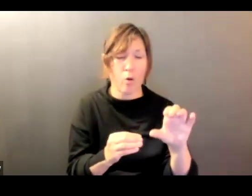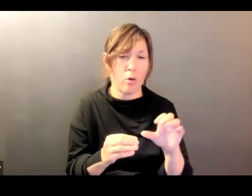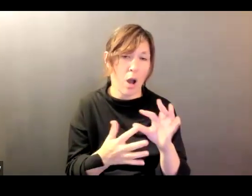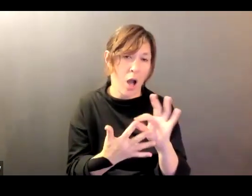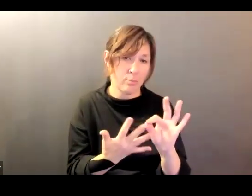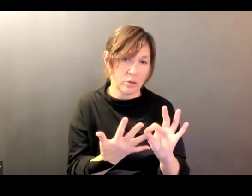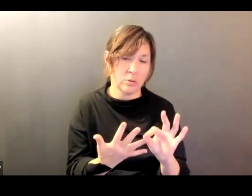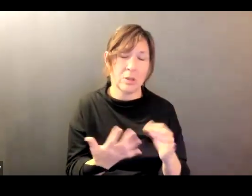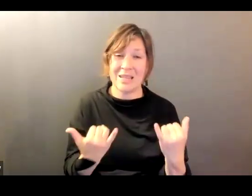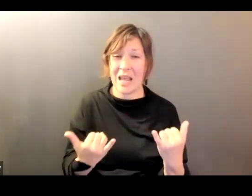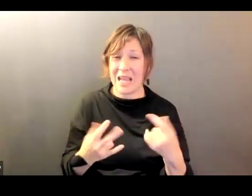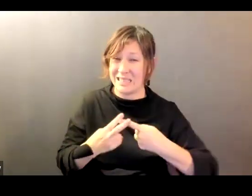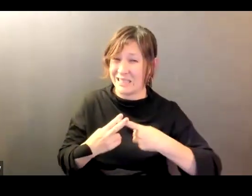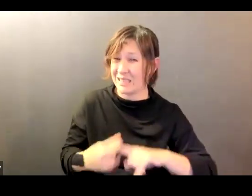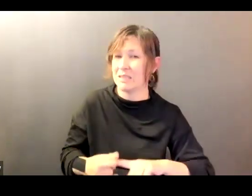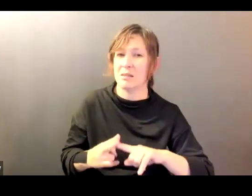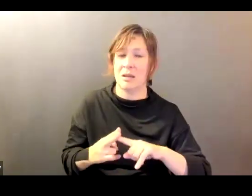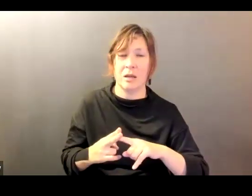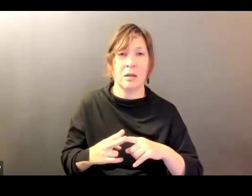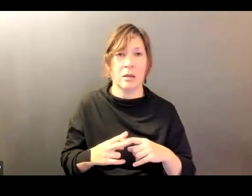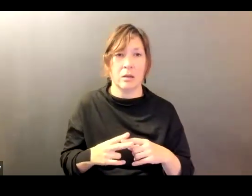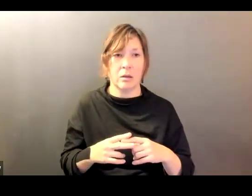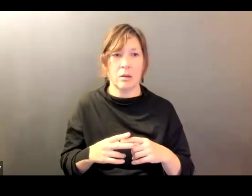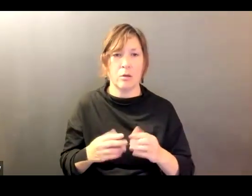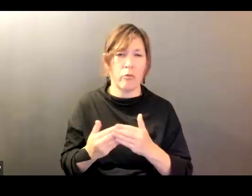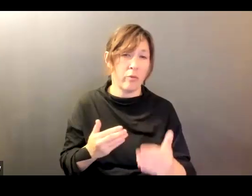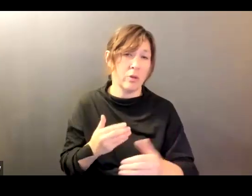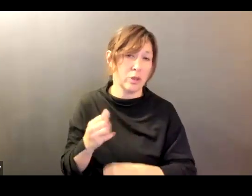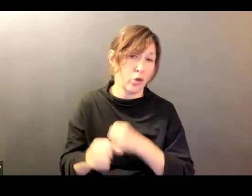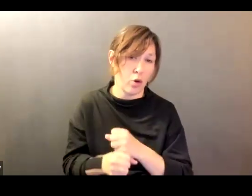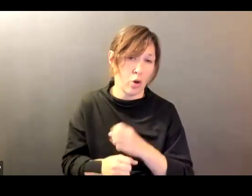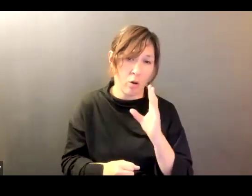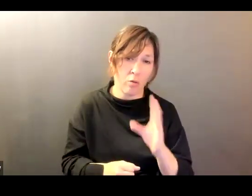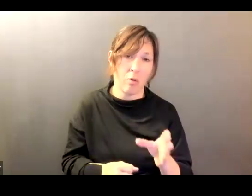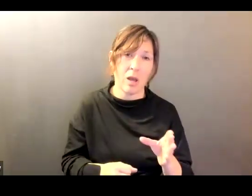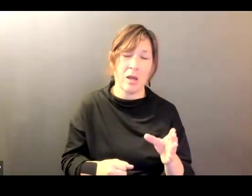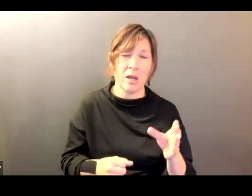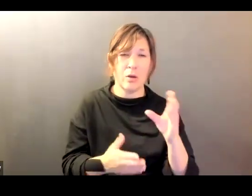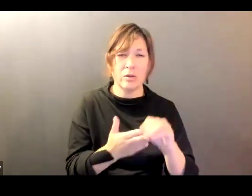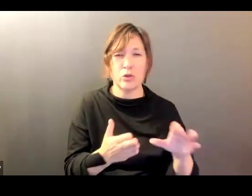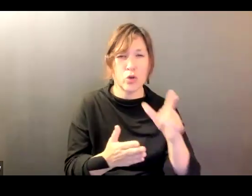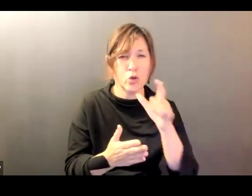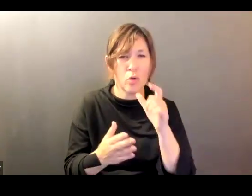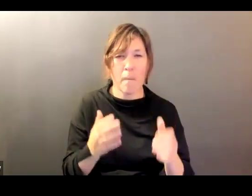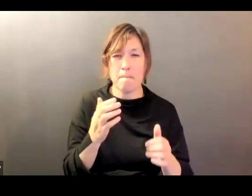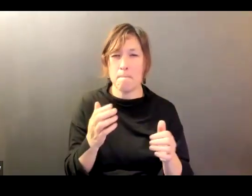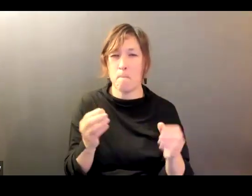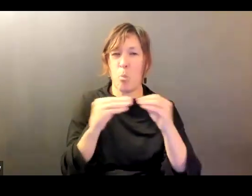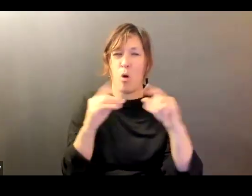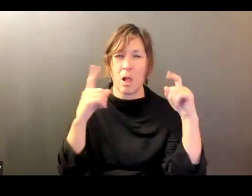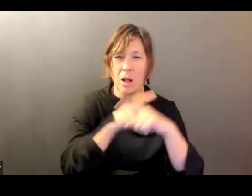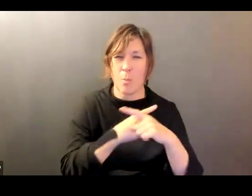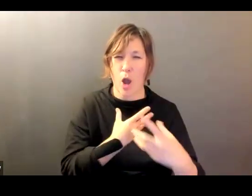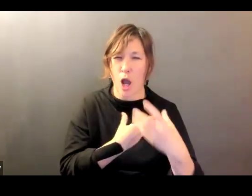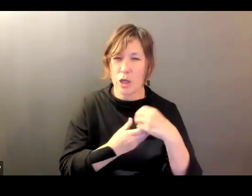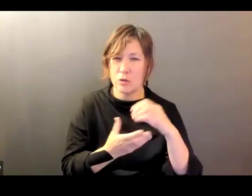that we're launching today with this year with some of our kind of more complex, what we call autism strands in the high schools, is